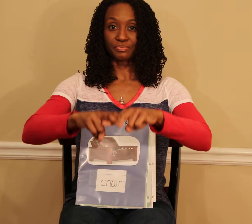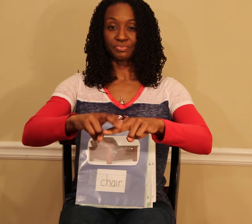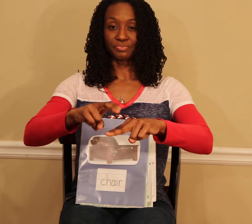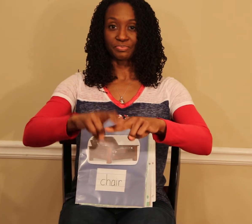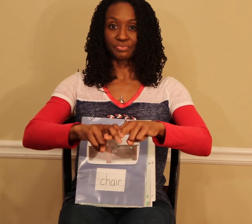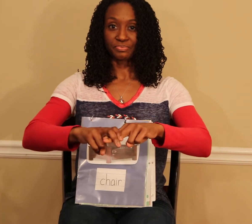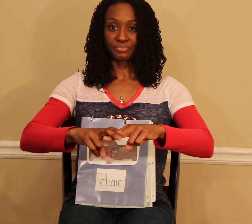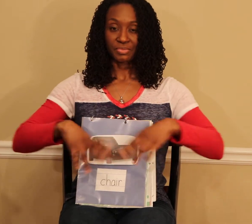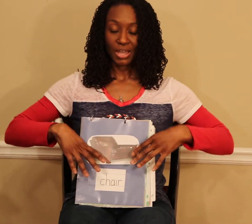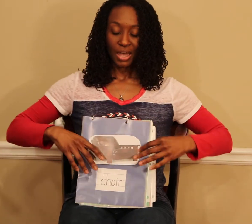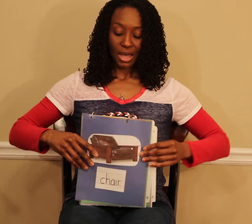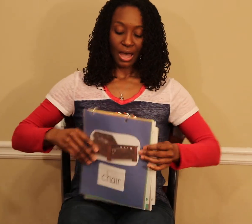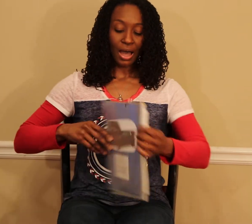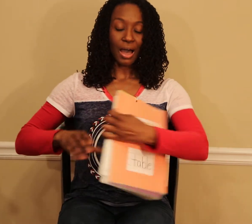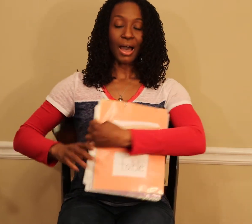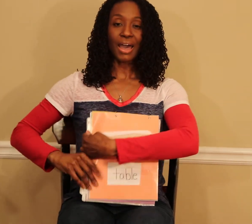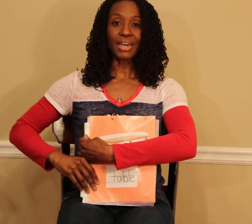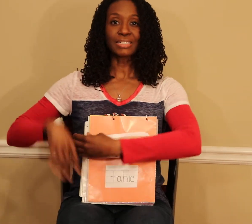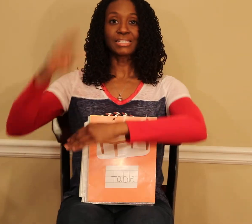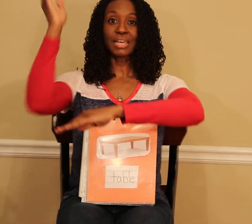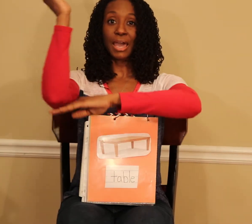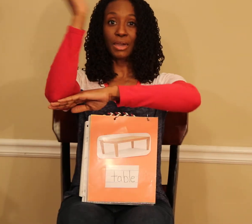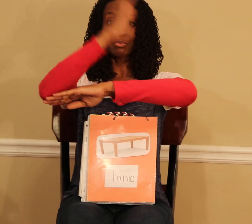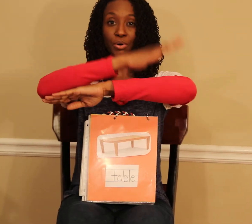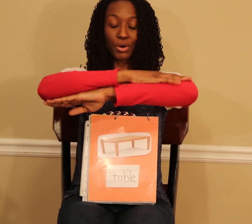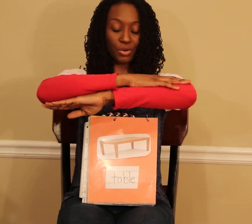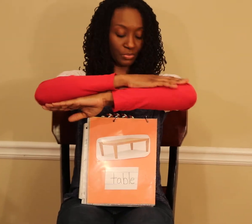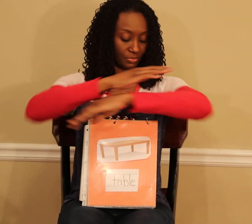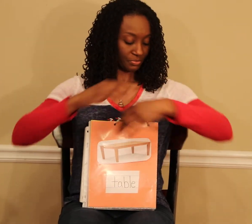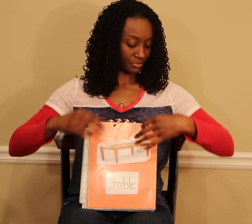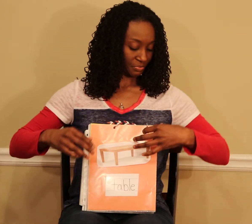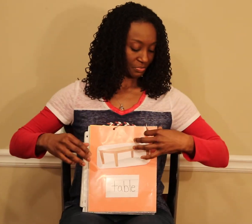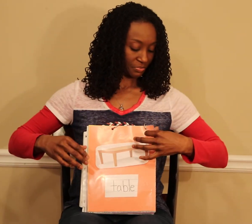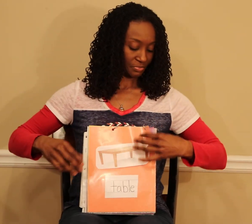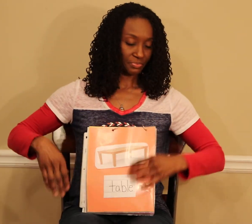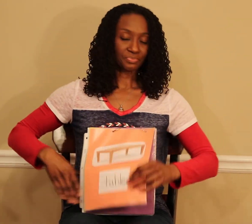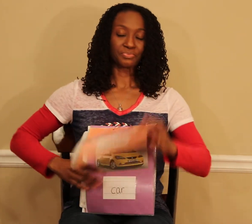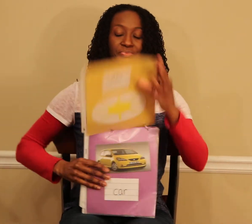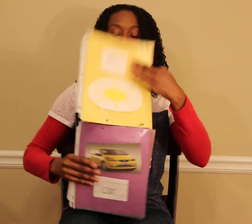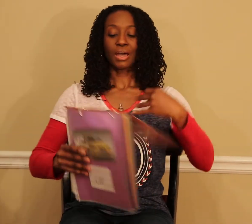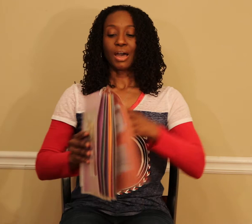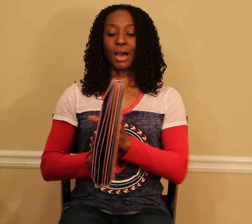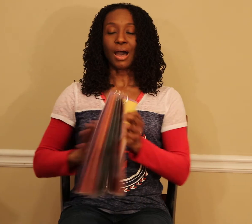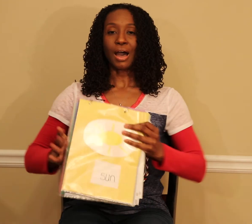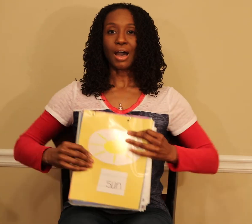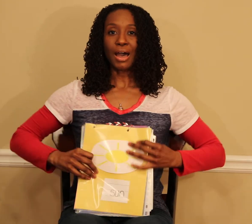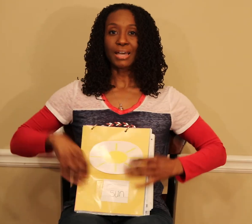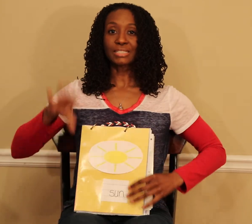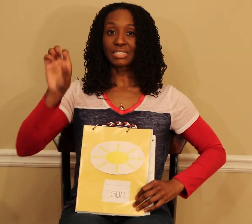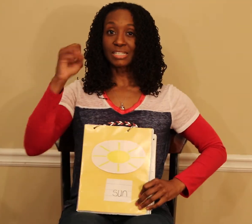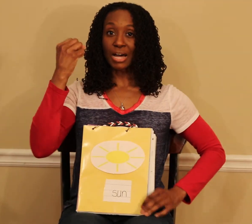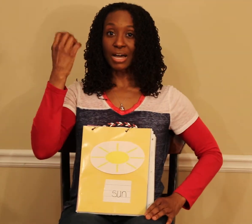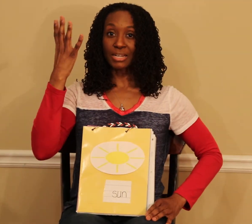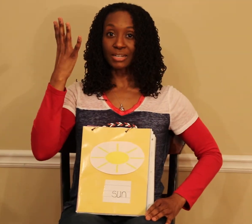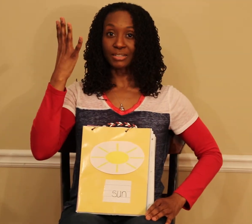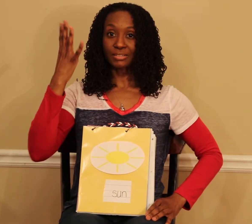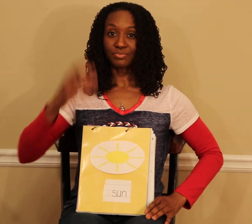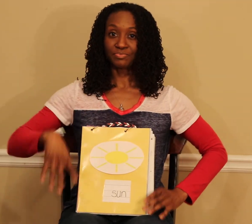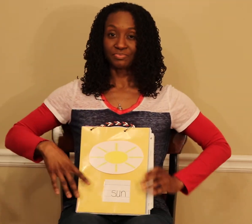Hi, chair. Hi, table. Hi, table. Hi, sun.